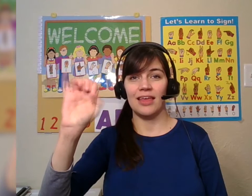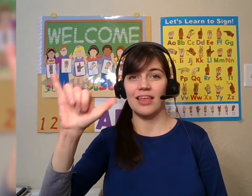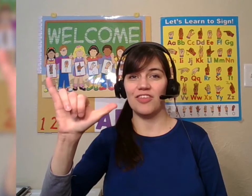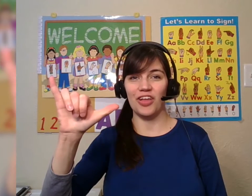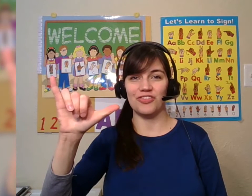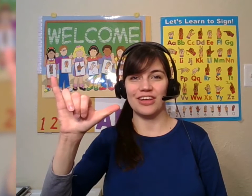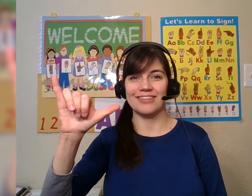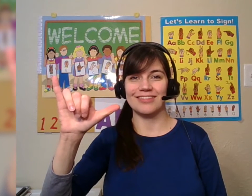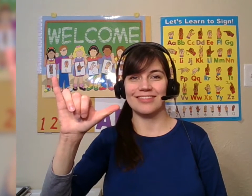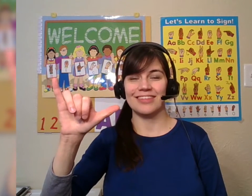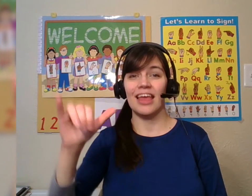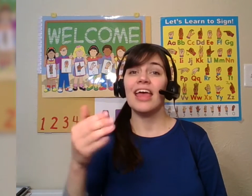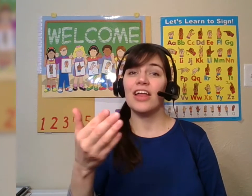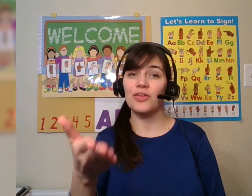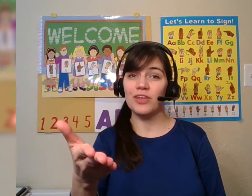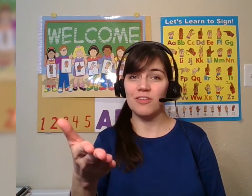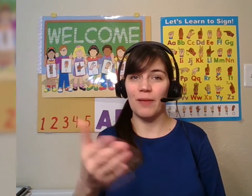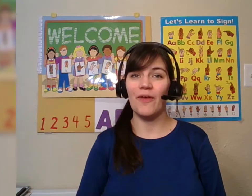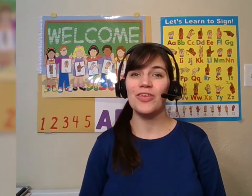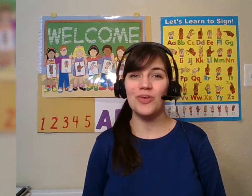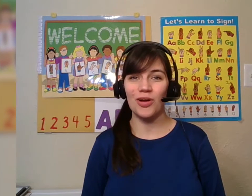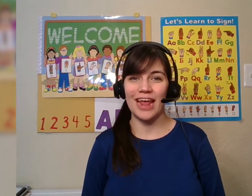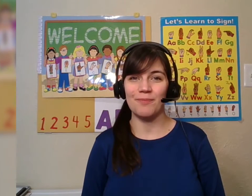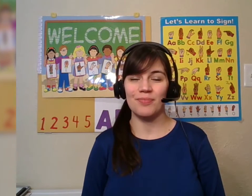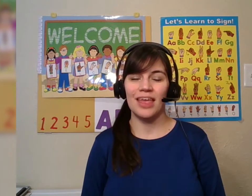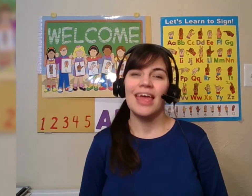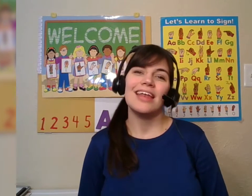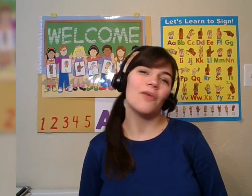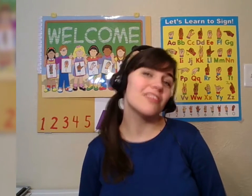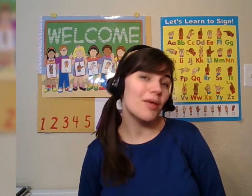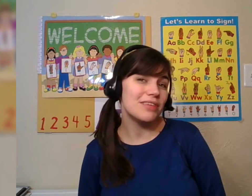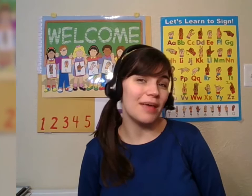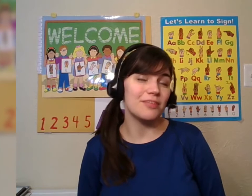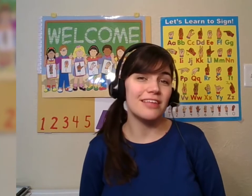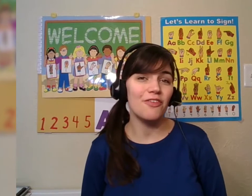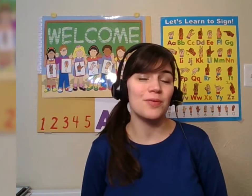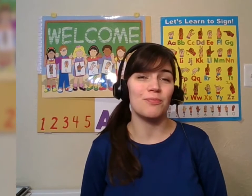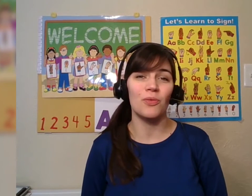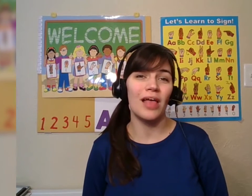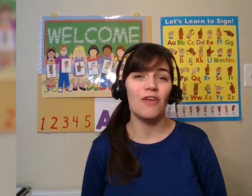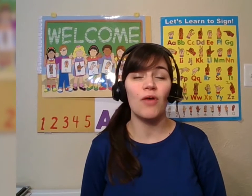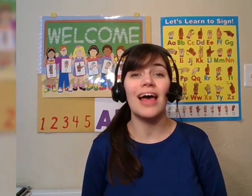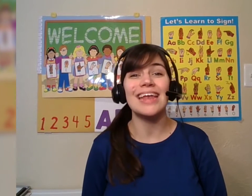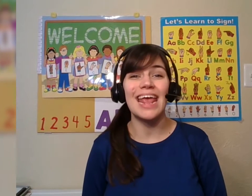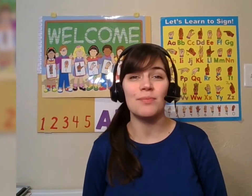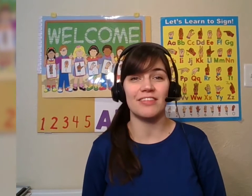is Audrey, and you can spell your name. Now sometimes deaf people will have a name